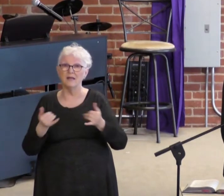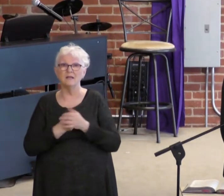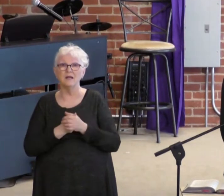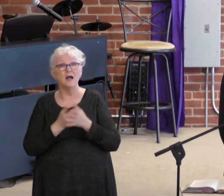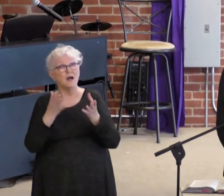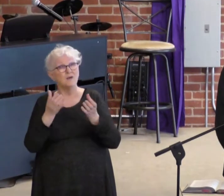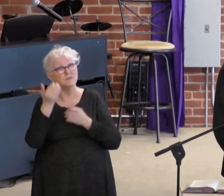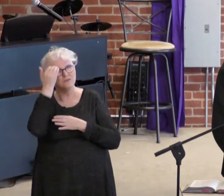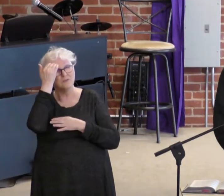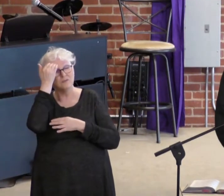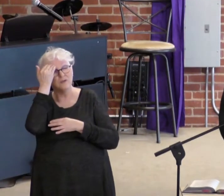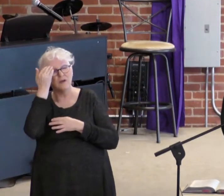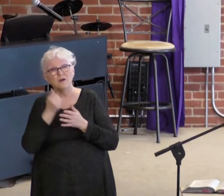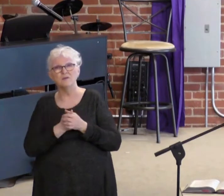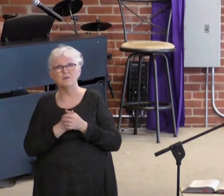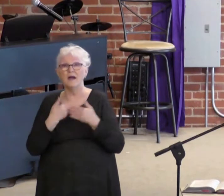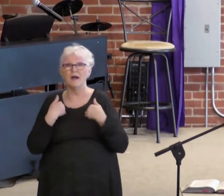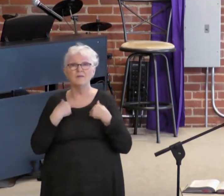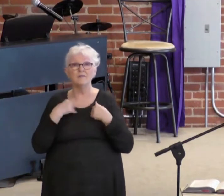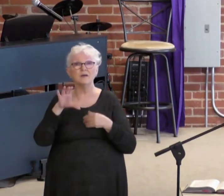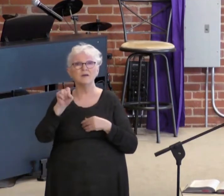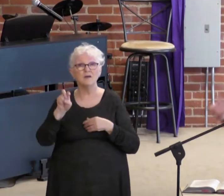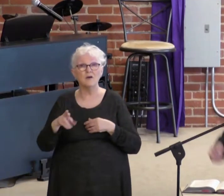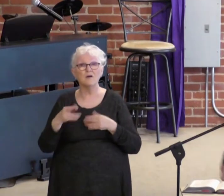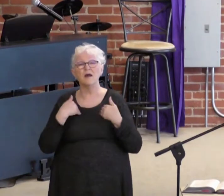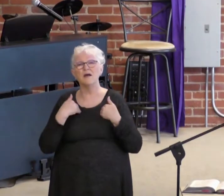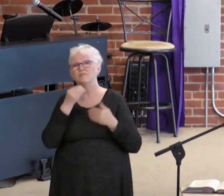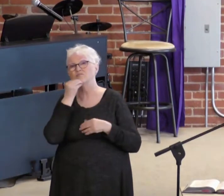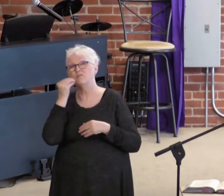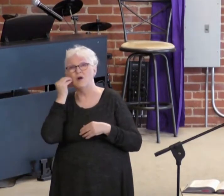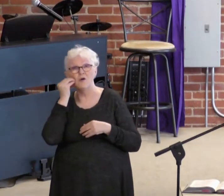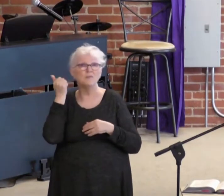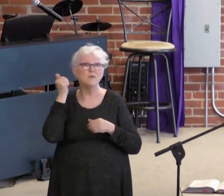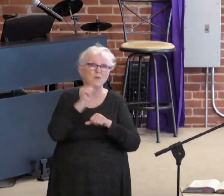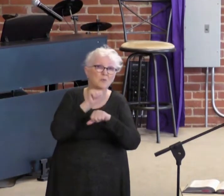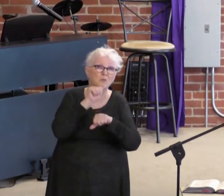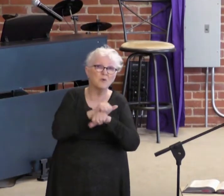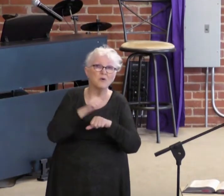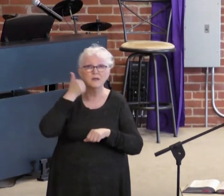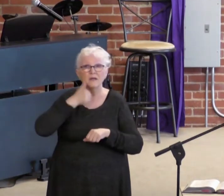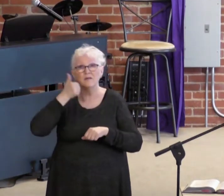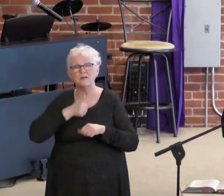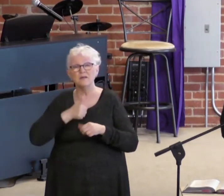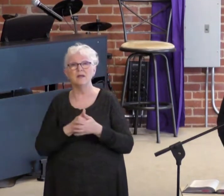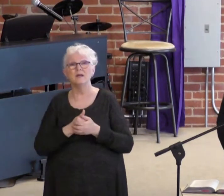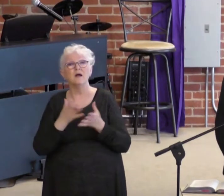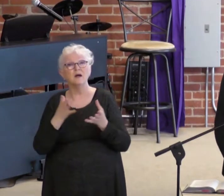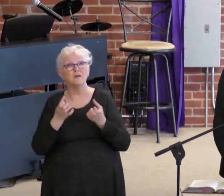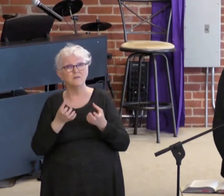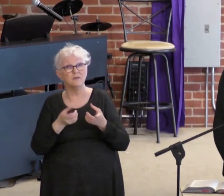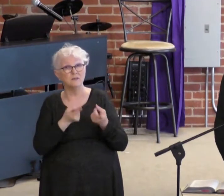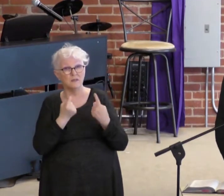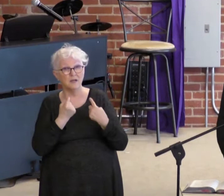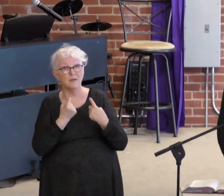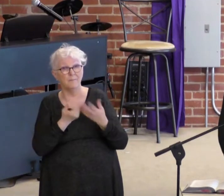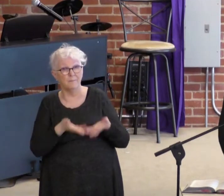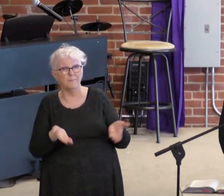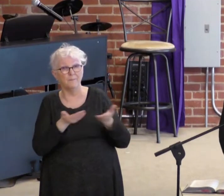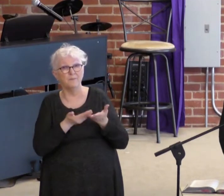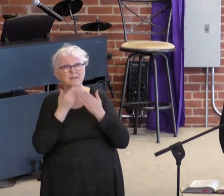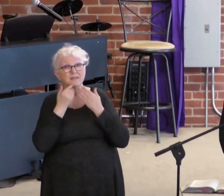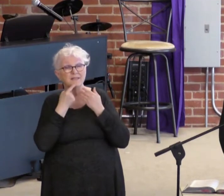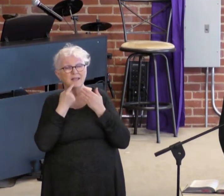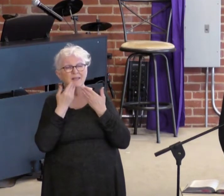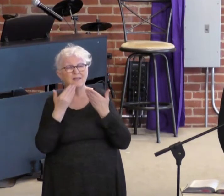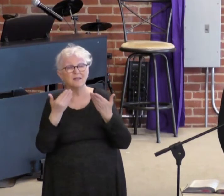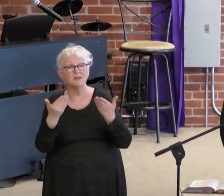going good for me. I have a car. I have a home. I'm working every day." And he said, "I wanted to come by here and say thank you to Shades